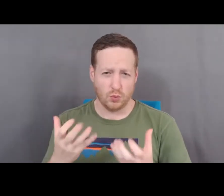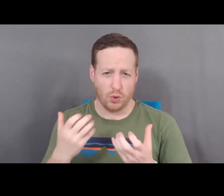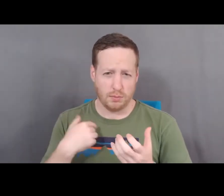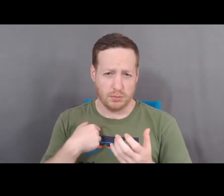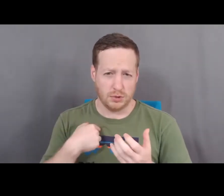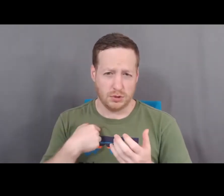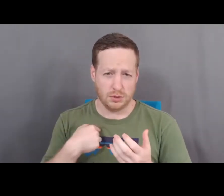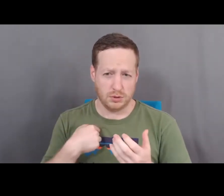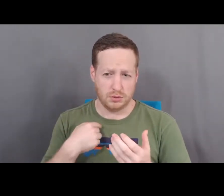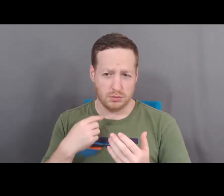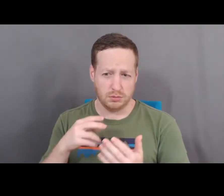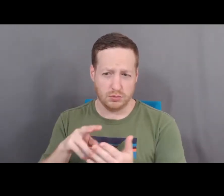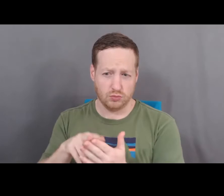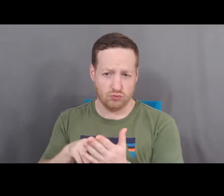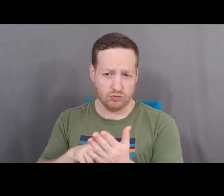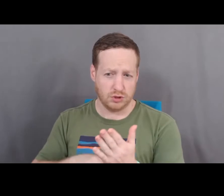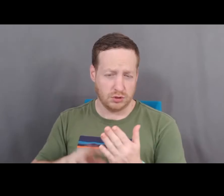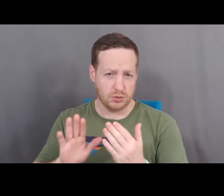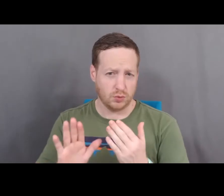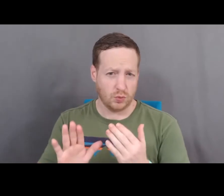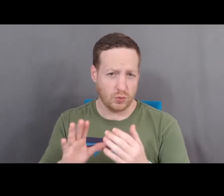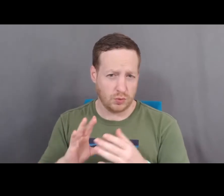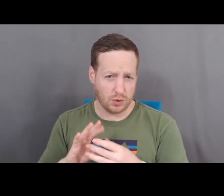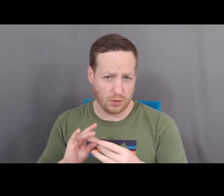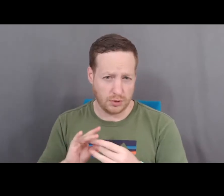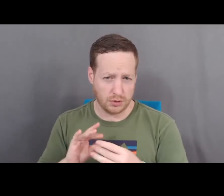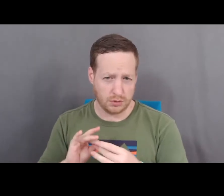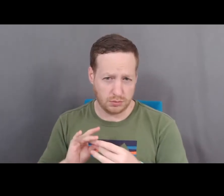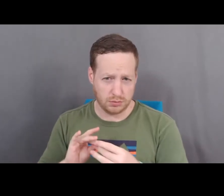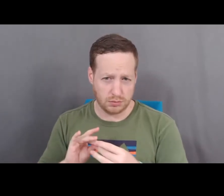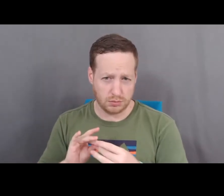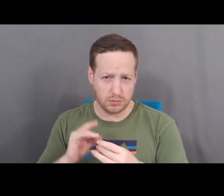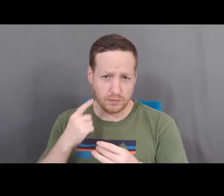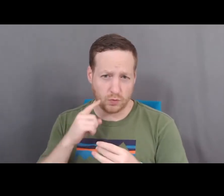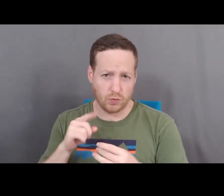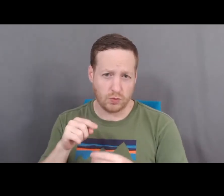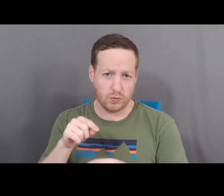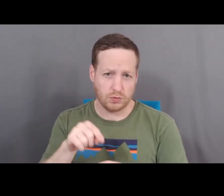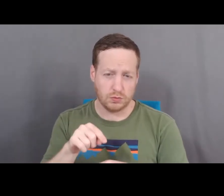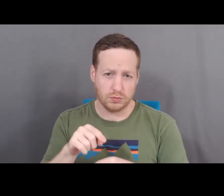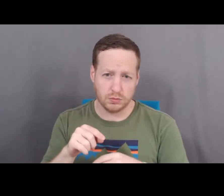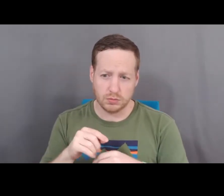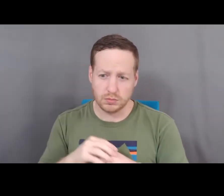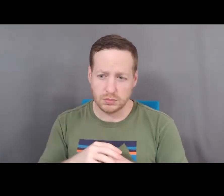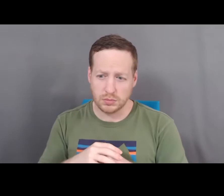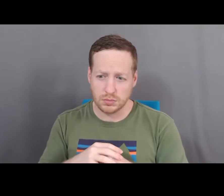Bumi, did you want me to go ahead and read out what you just wrote in the chat, or did you want to speak it yourself?